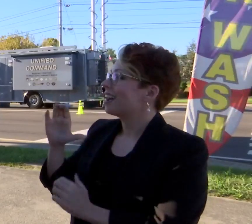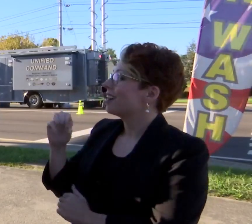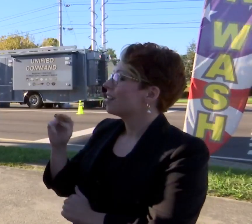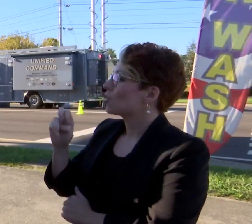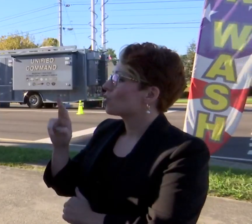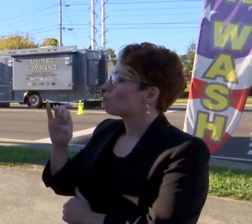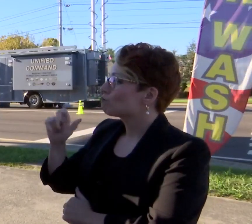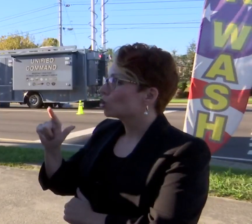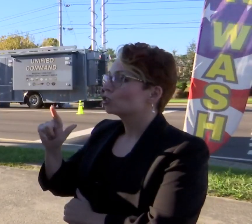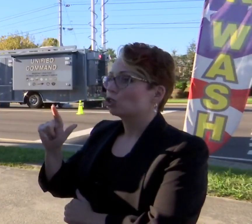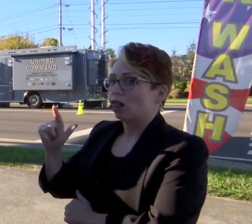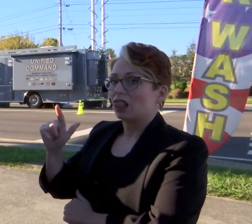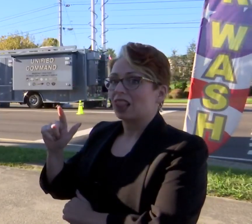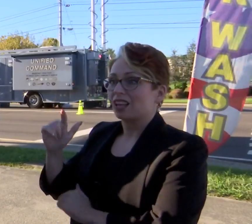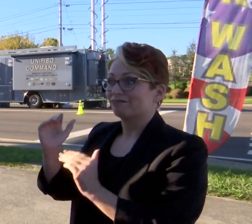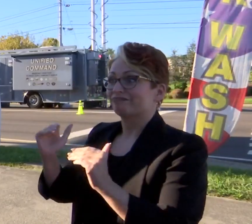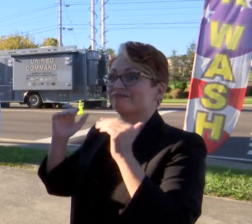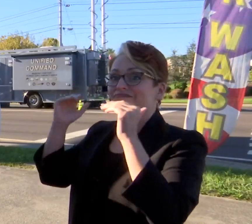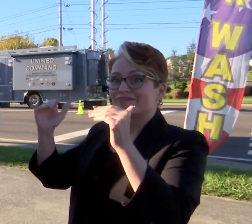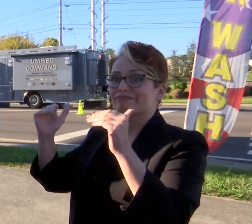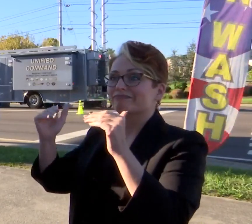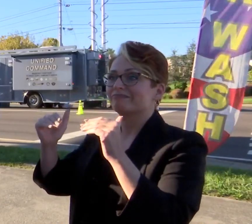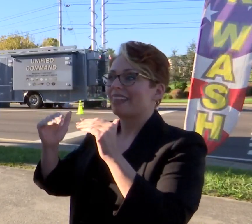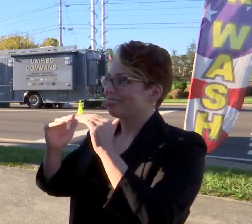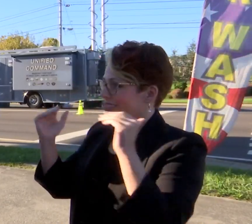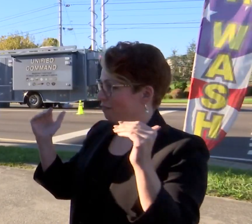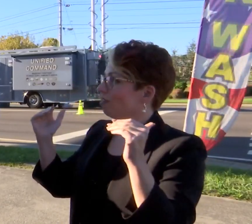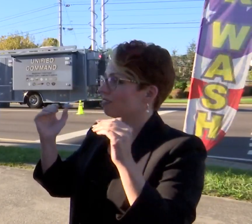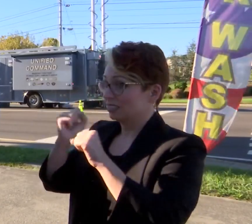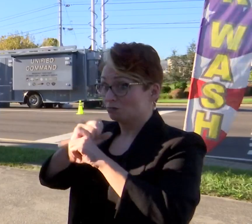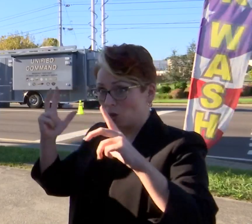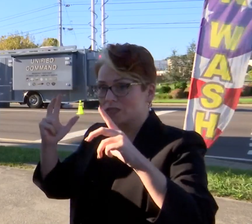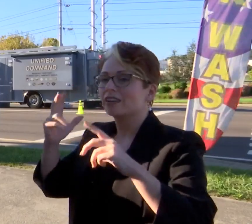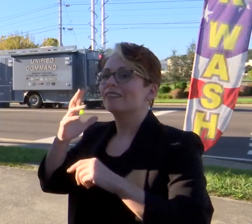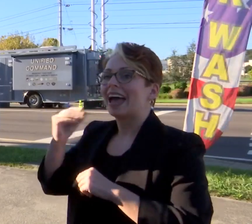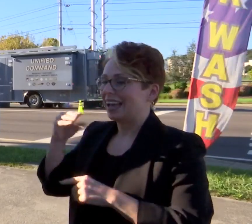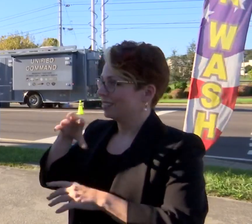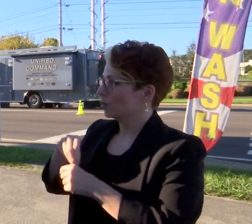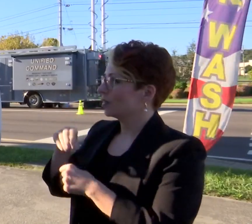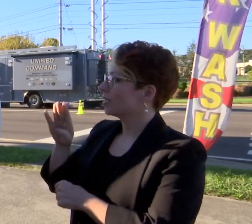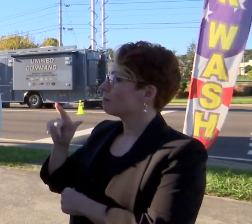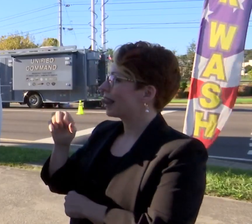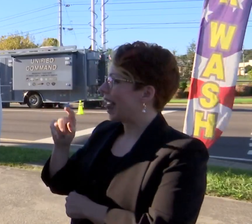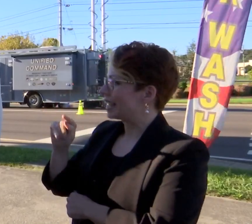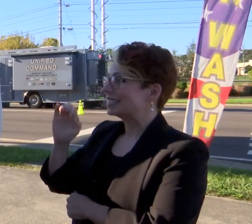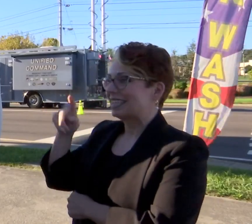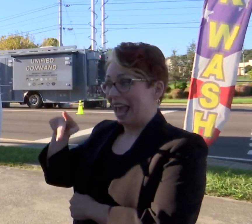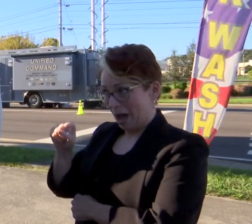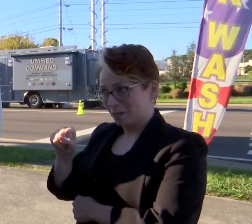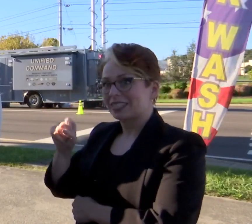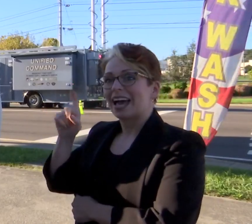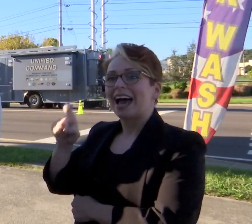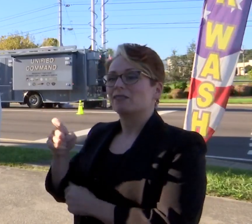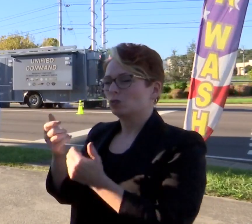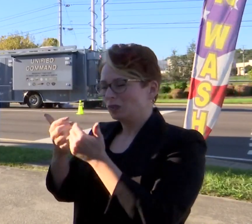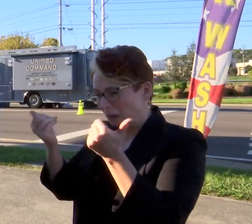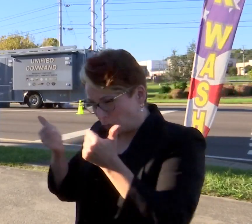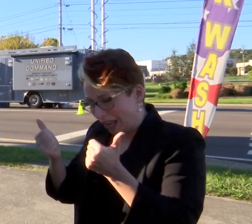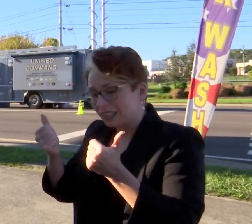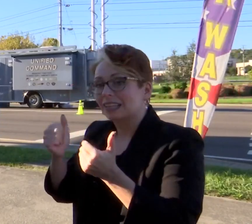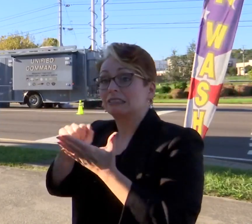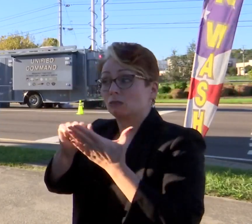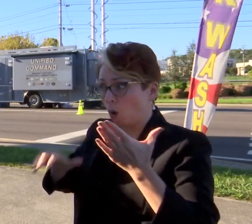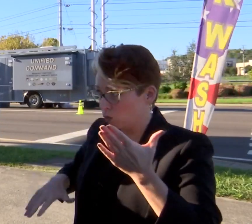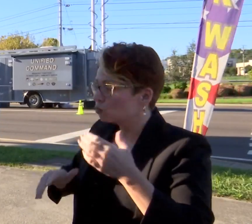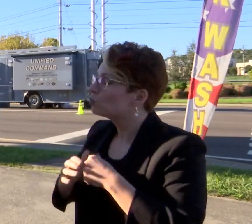the blast caps, to separate those and then take care of those, dispose of those separately. Are making